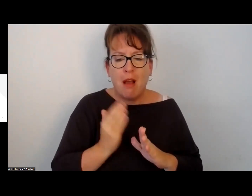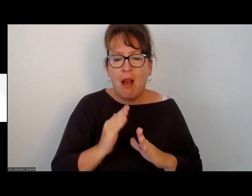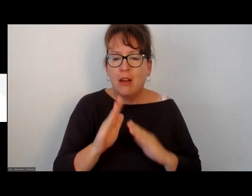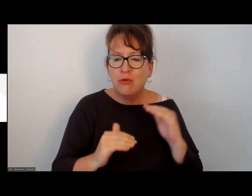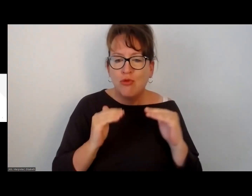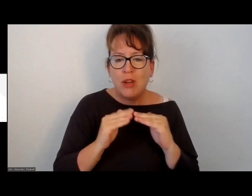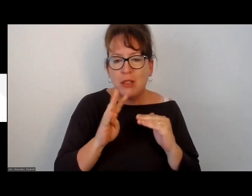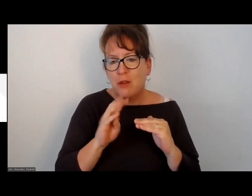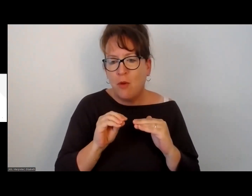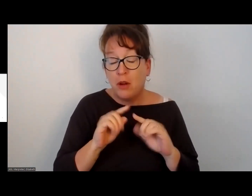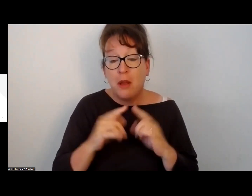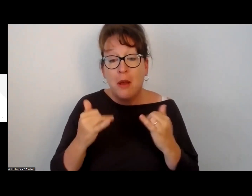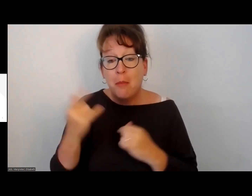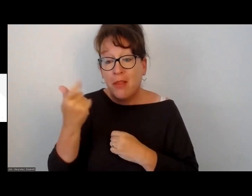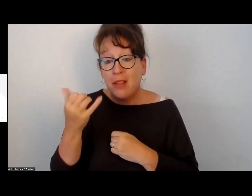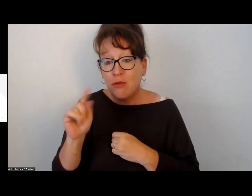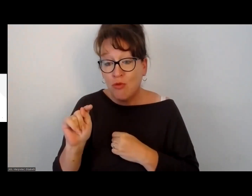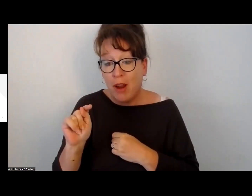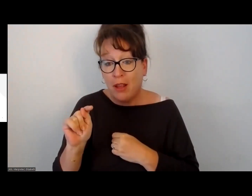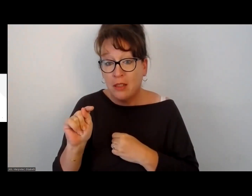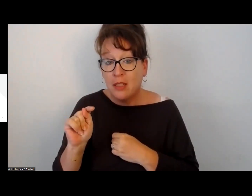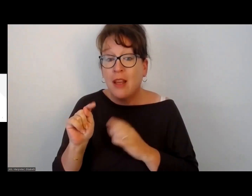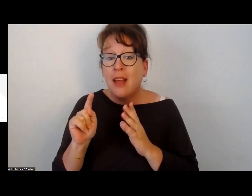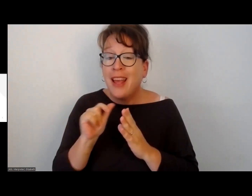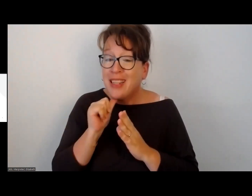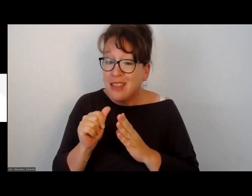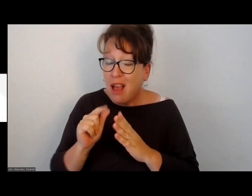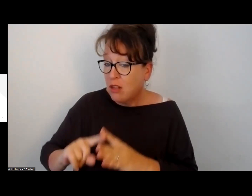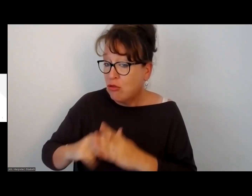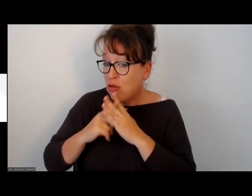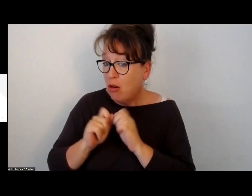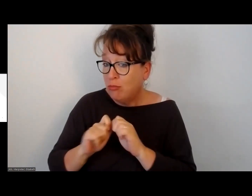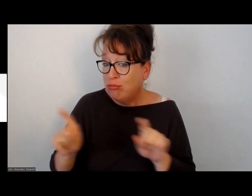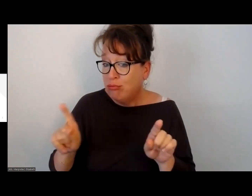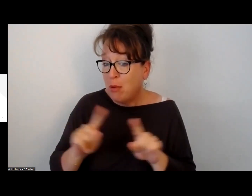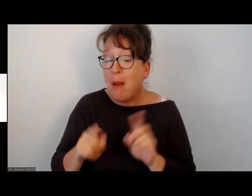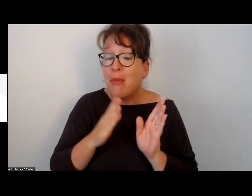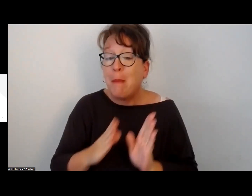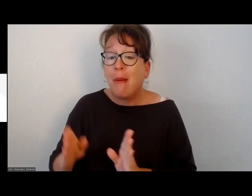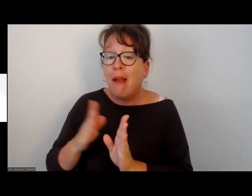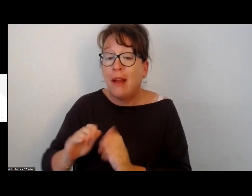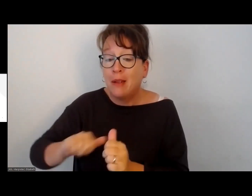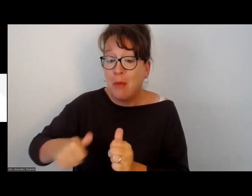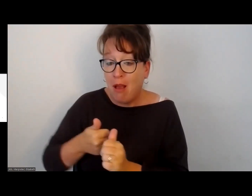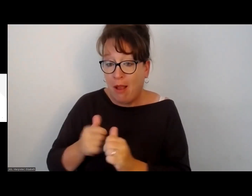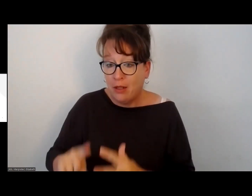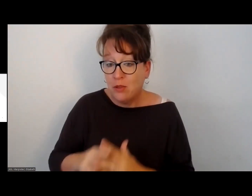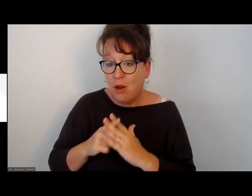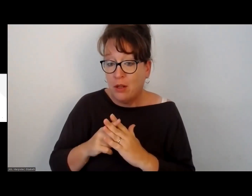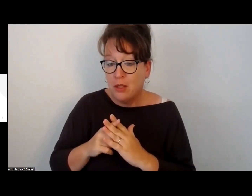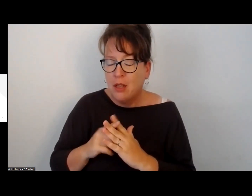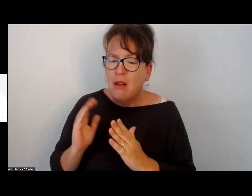of already, not in the works, but the planning has already started. And so we want to make sure that we're being really intentional